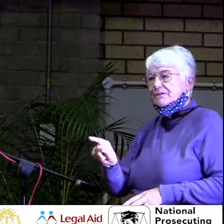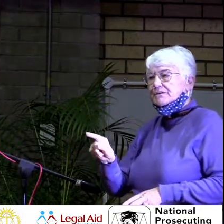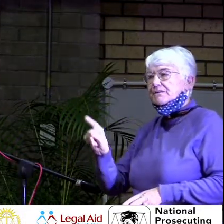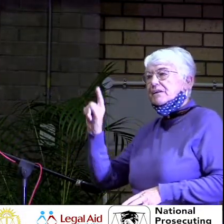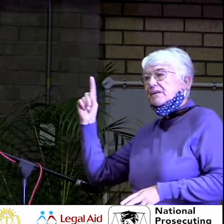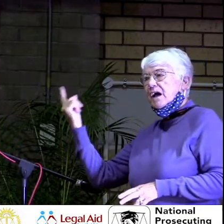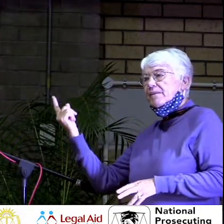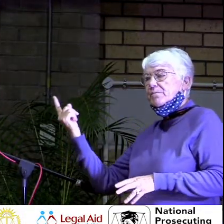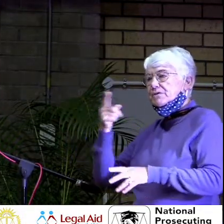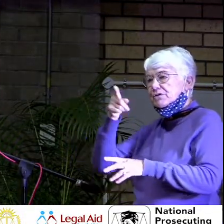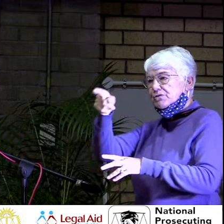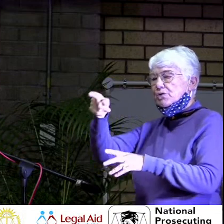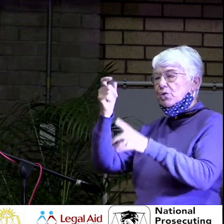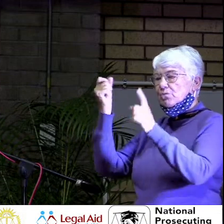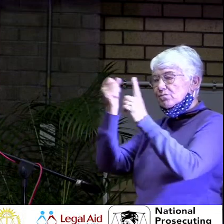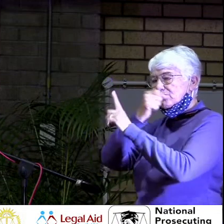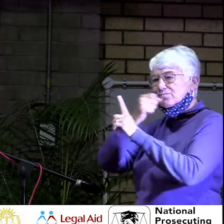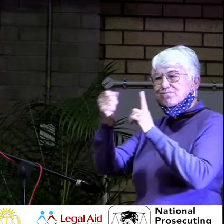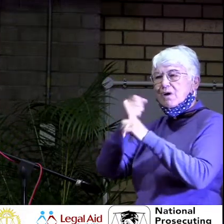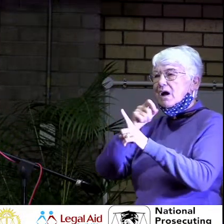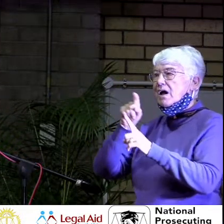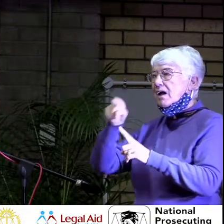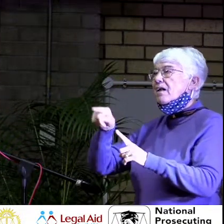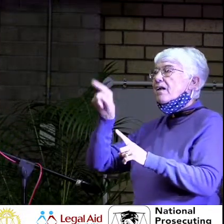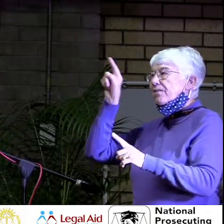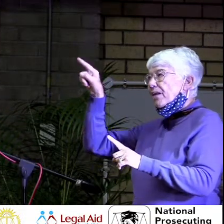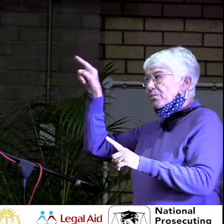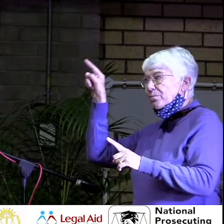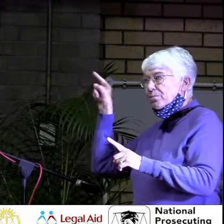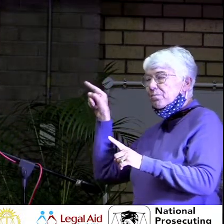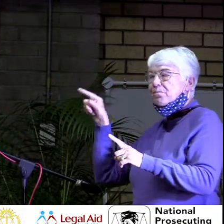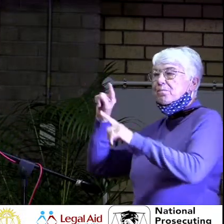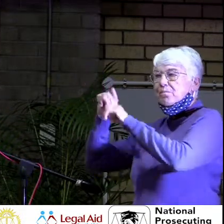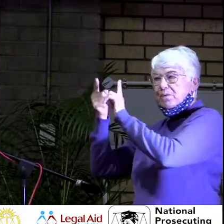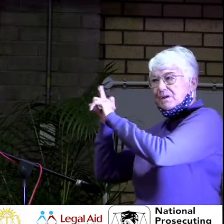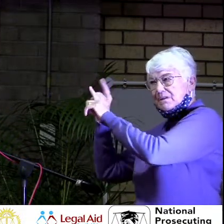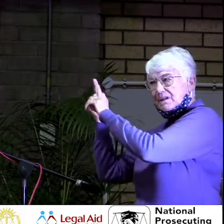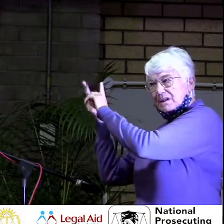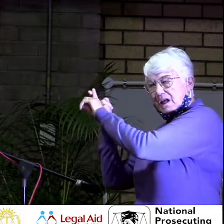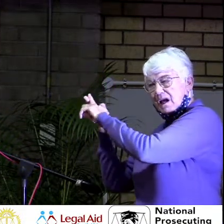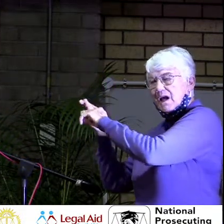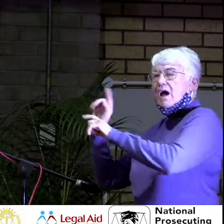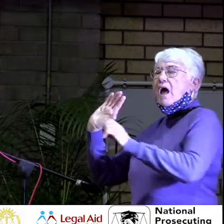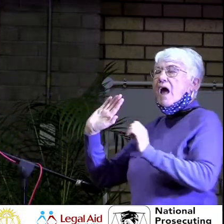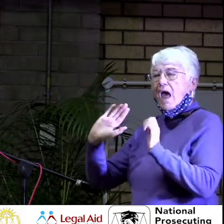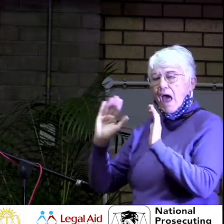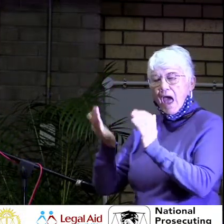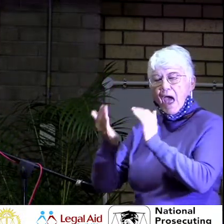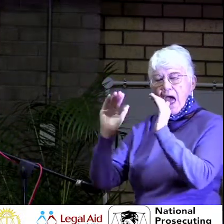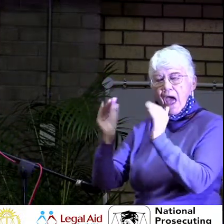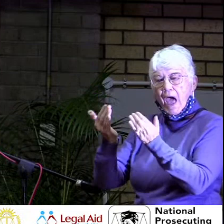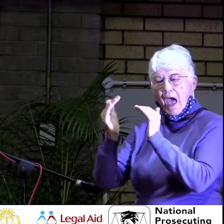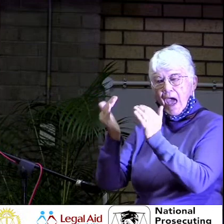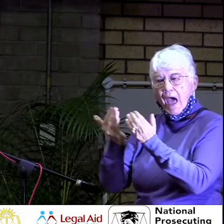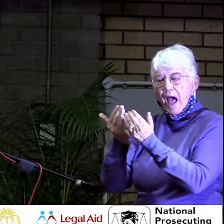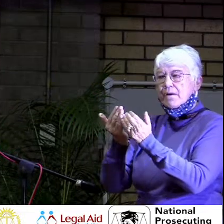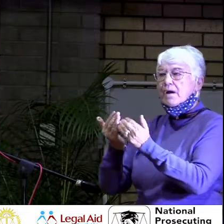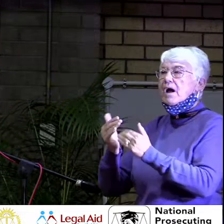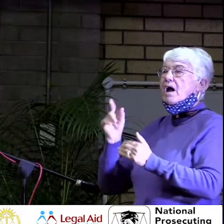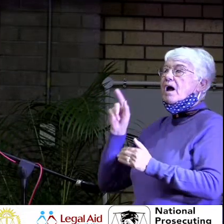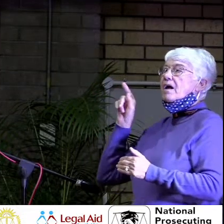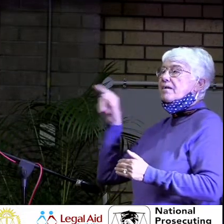counseling. It also helps so that the prosecutor can assist the witness,